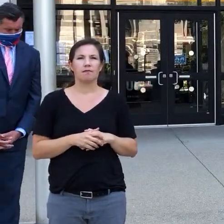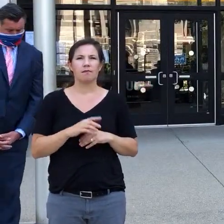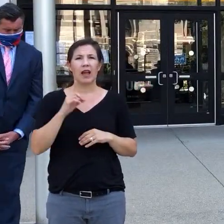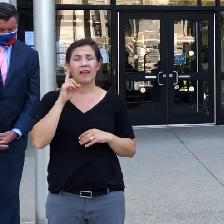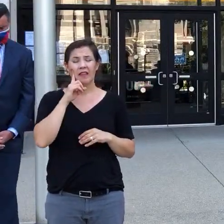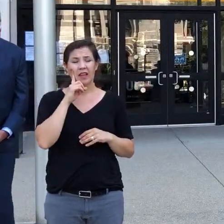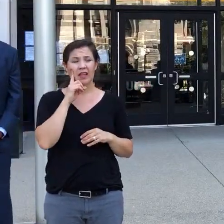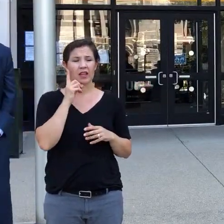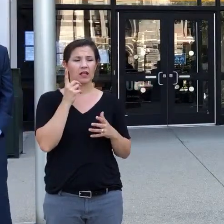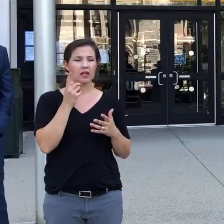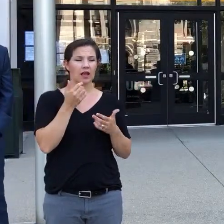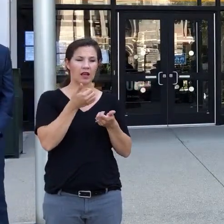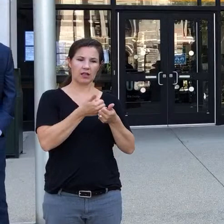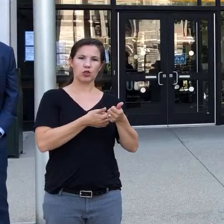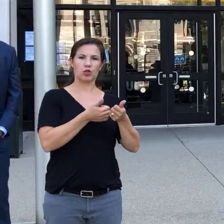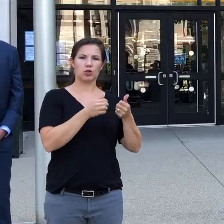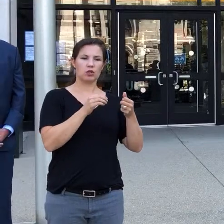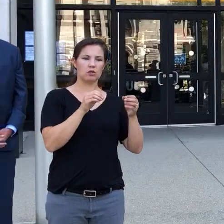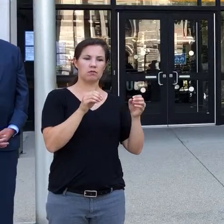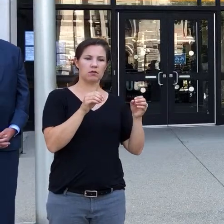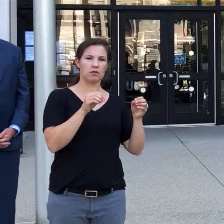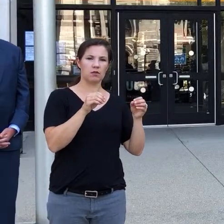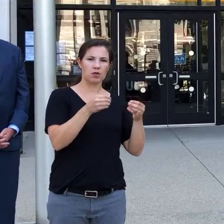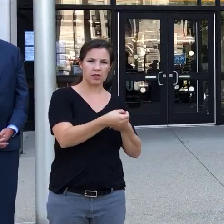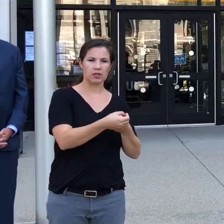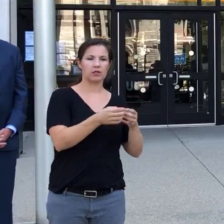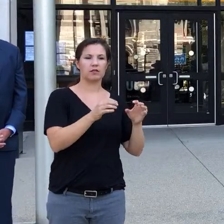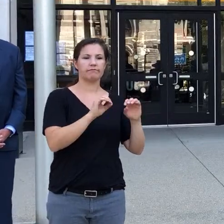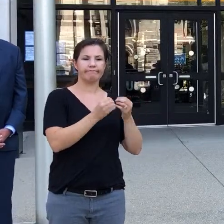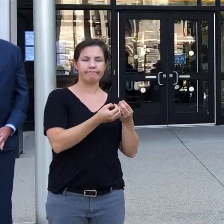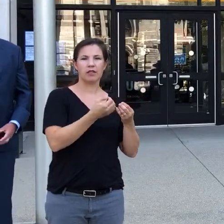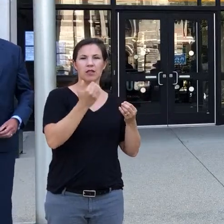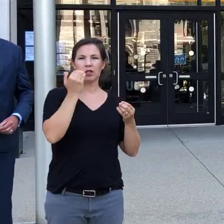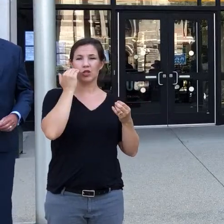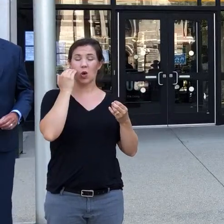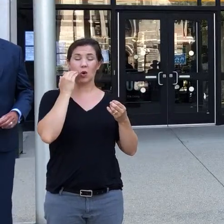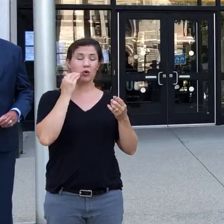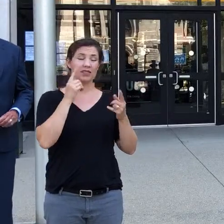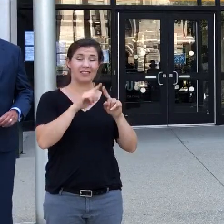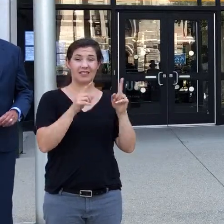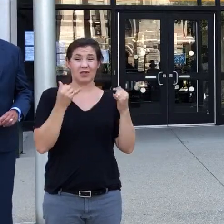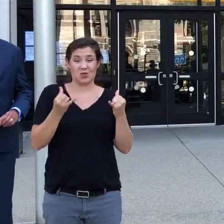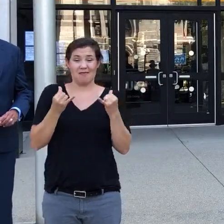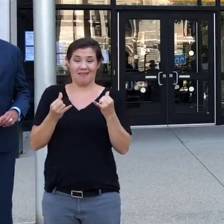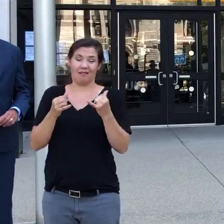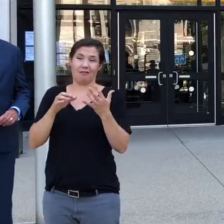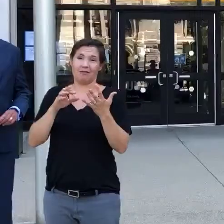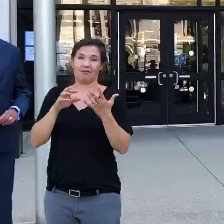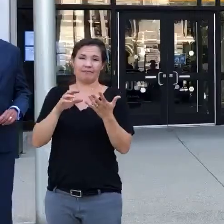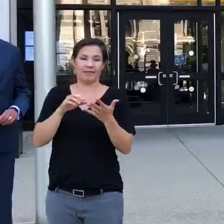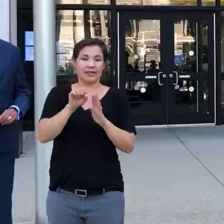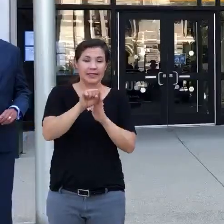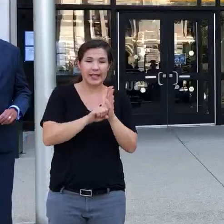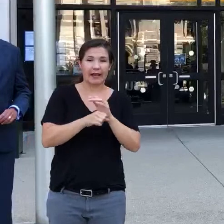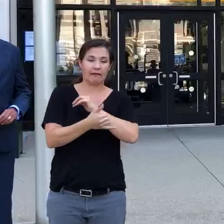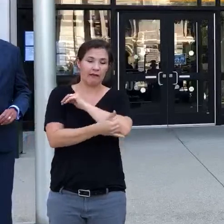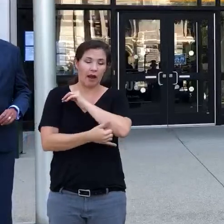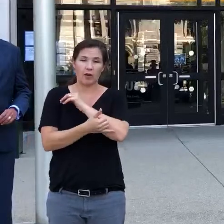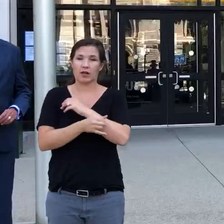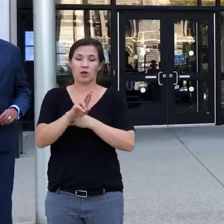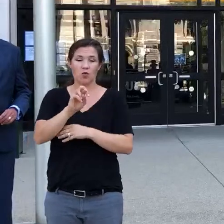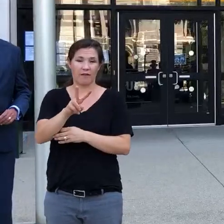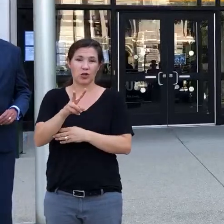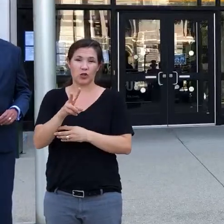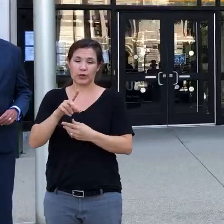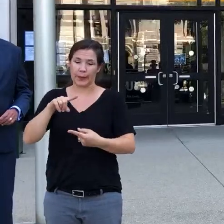every organization understands it's a slightly different environment now because of the revenue cuts that the state and the county have seen, to the